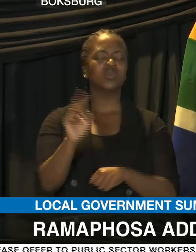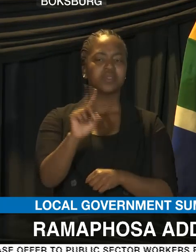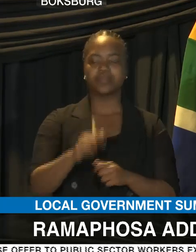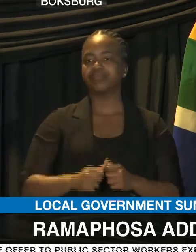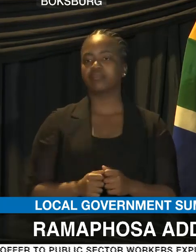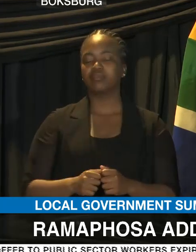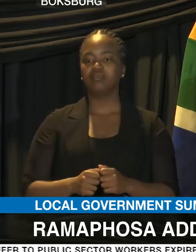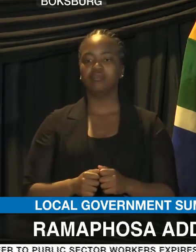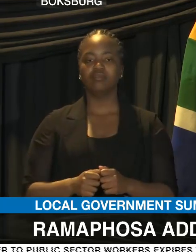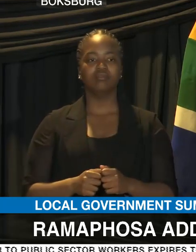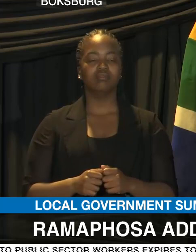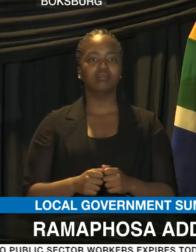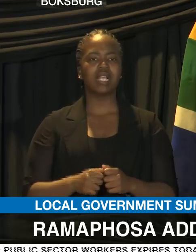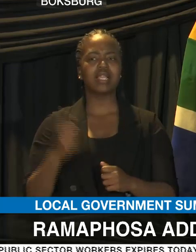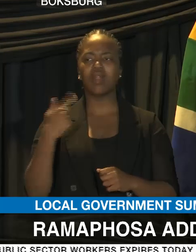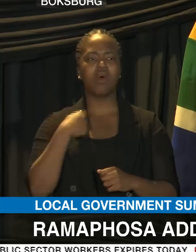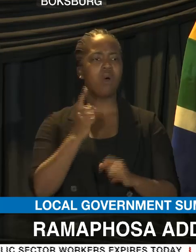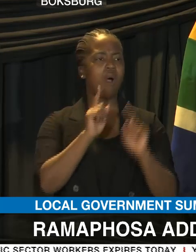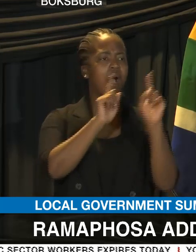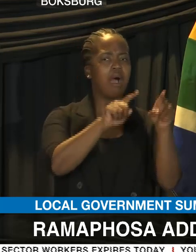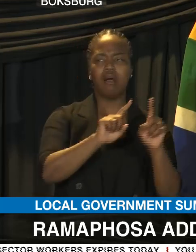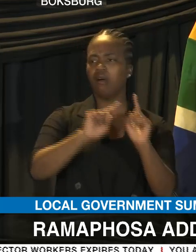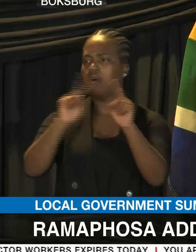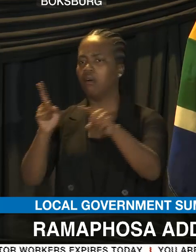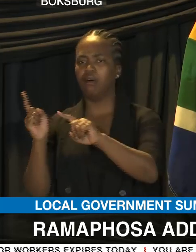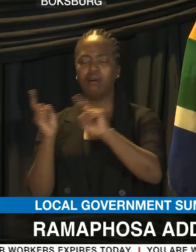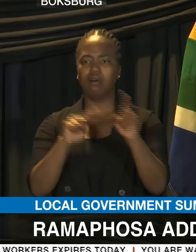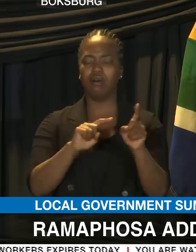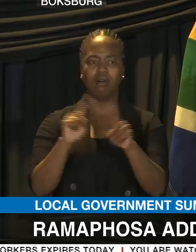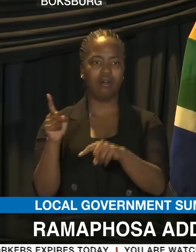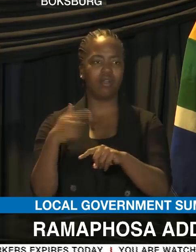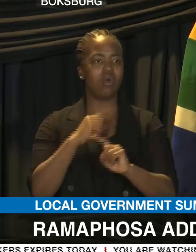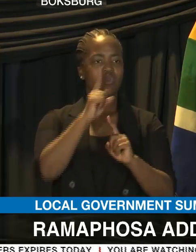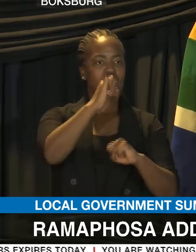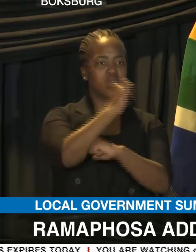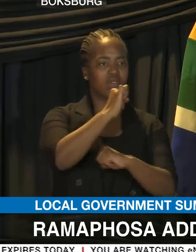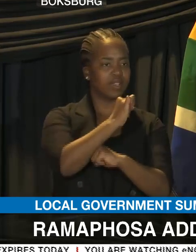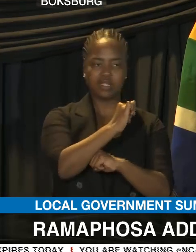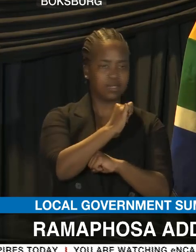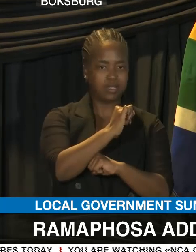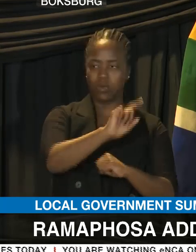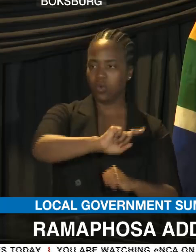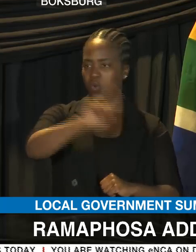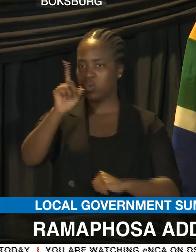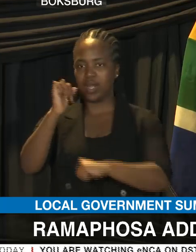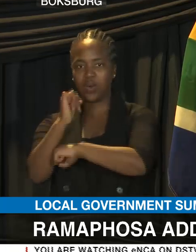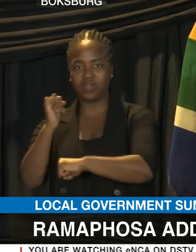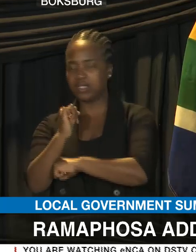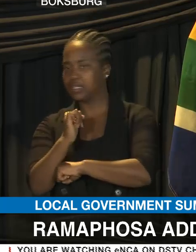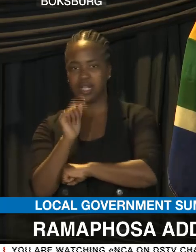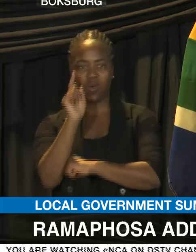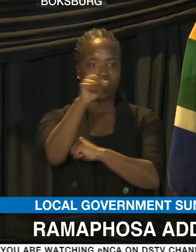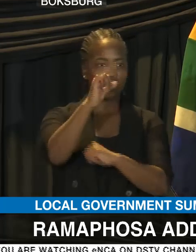right there and then, they were pushed from pillar to post. They said, no, go to this one, go to that office, go to